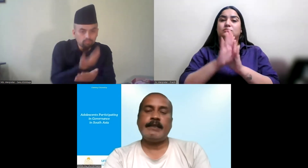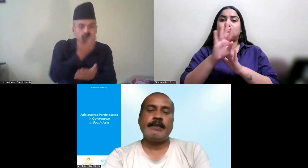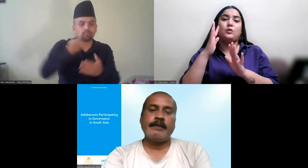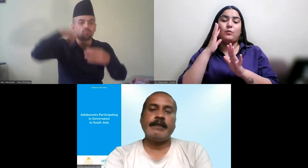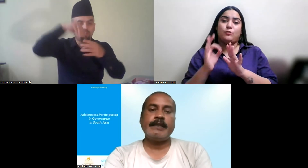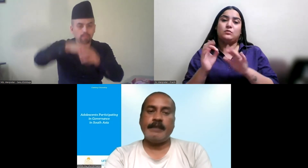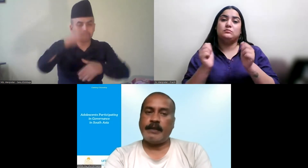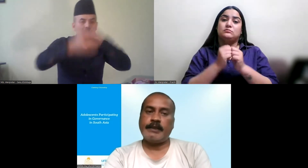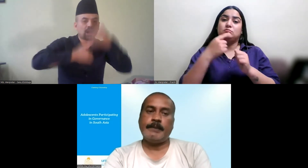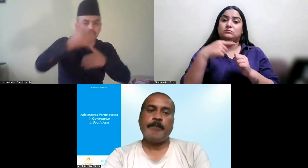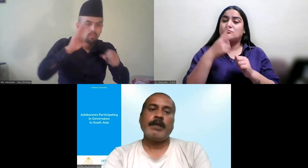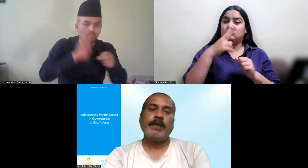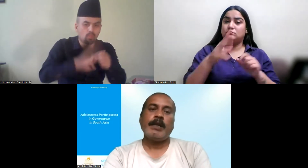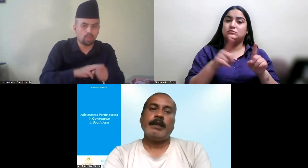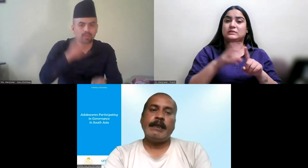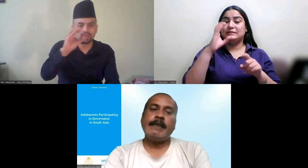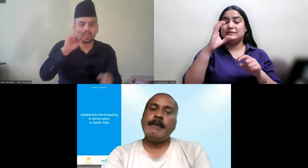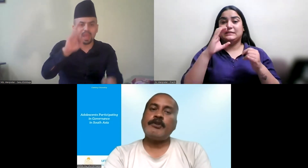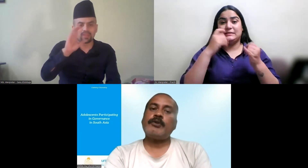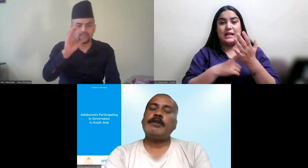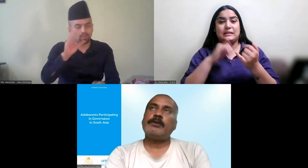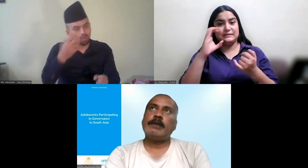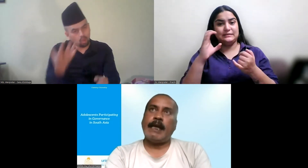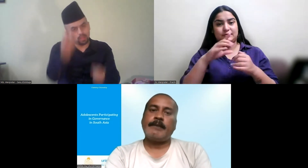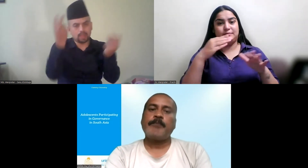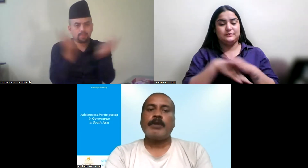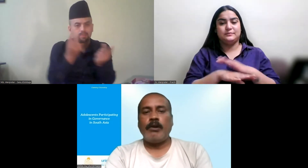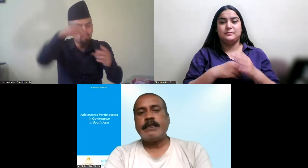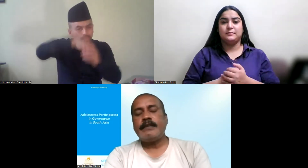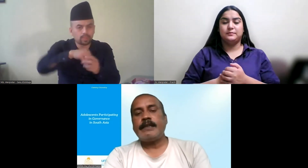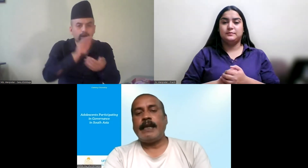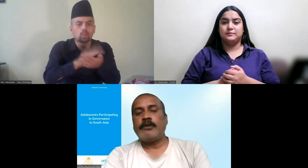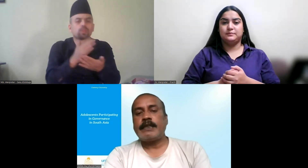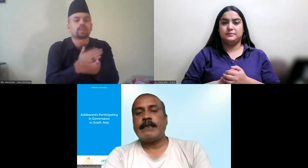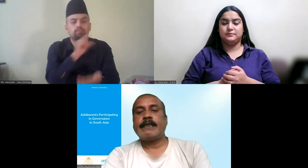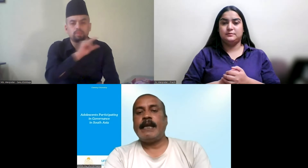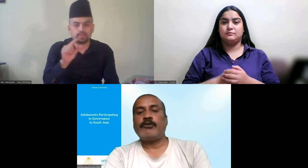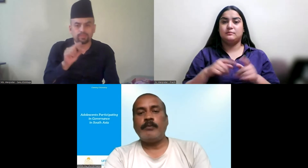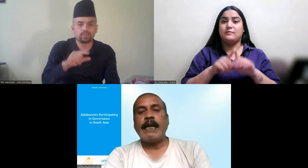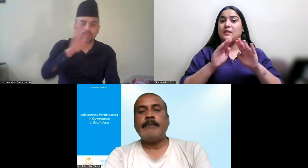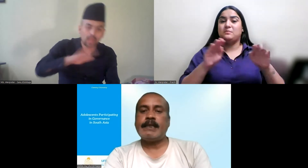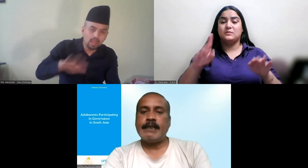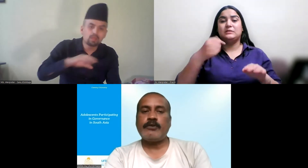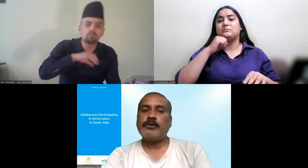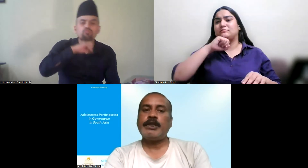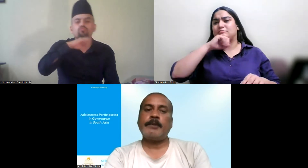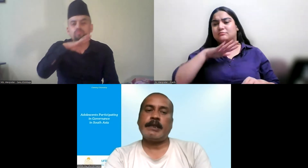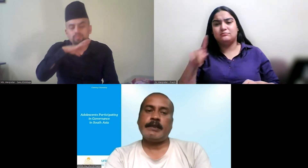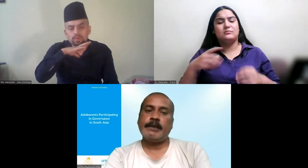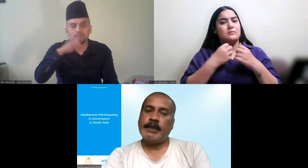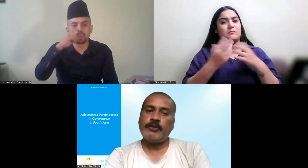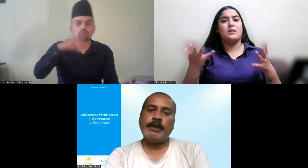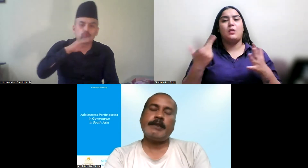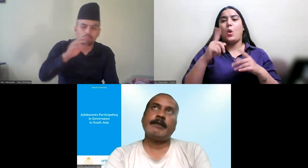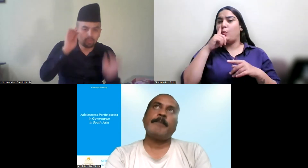as stated in the CRC. It aims to ensure that all children, adolescents, and women have access to social